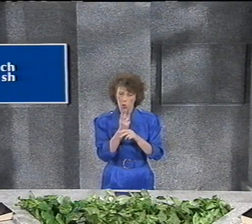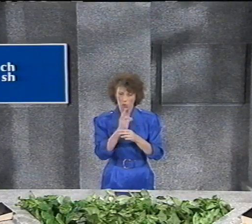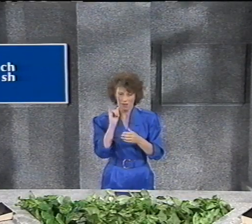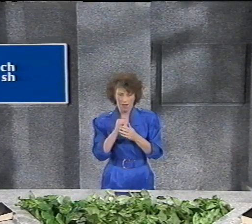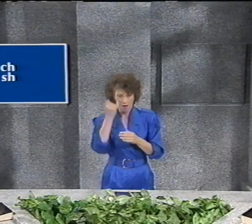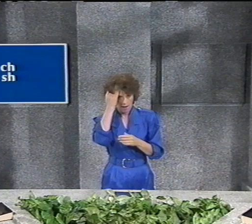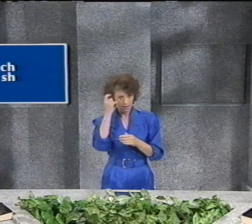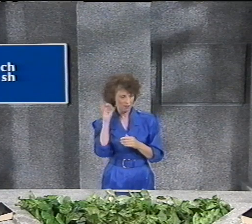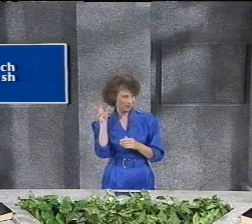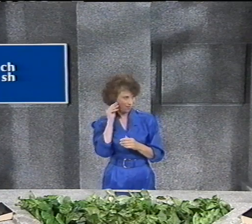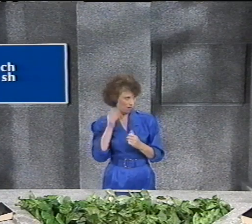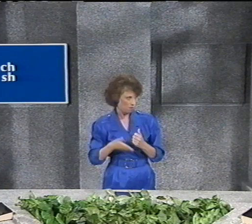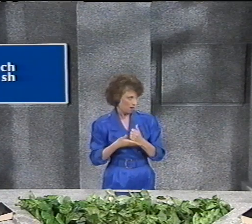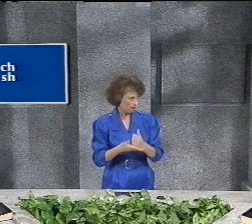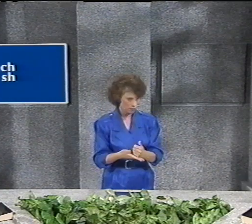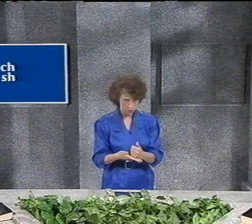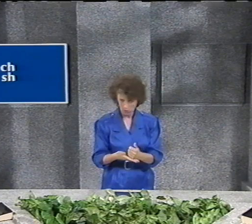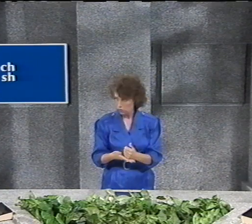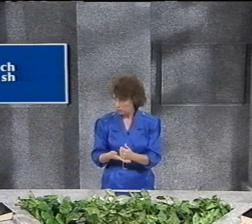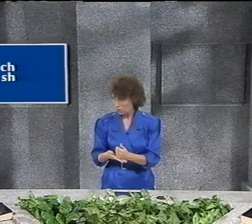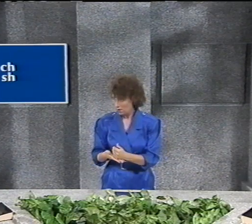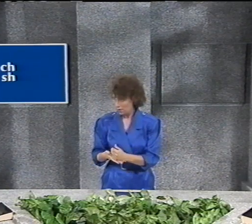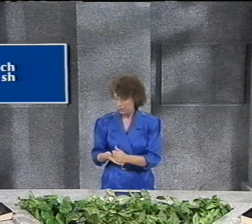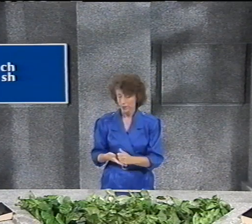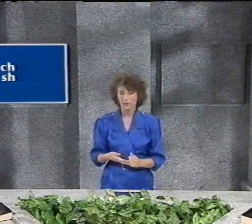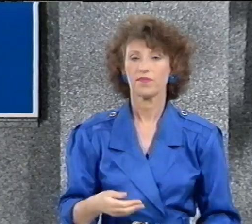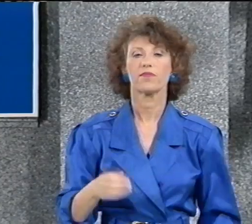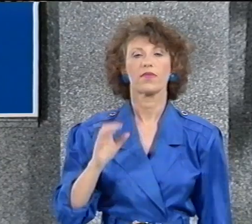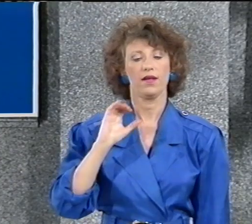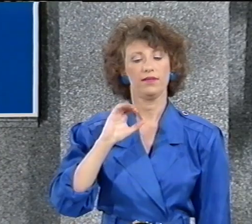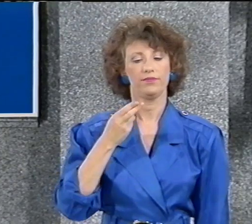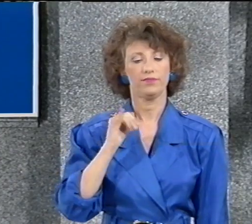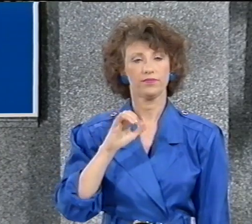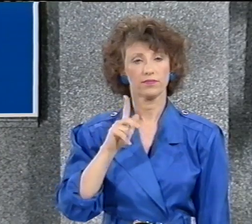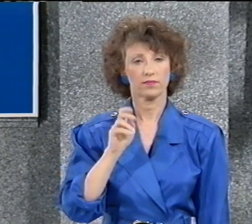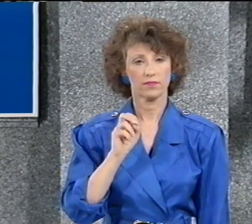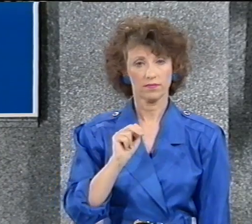With CH now, watch this word.